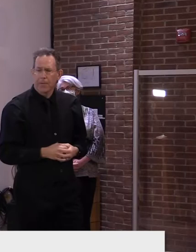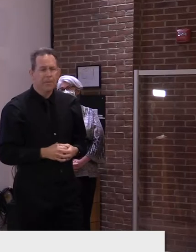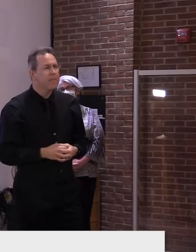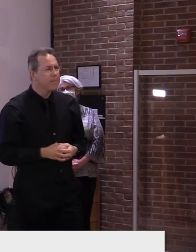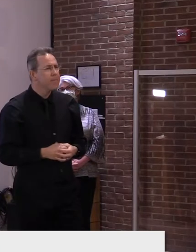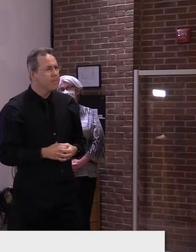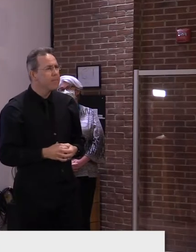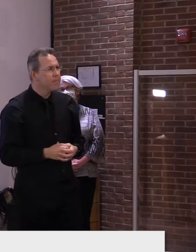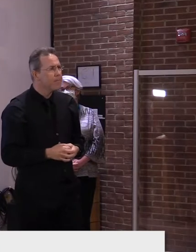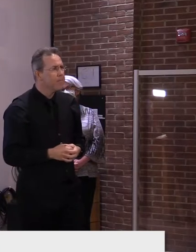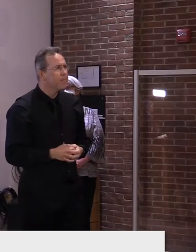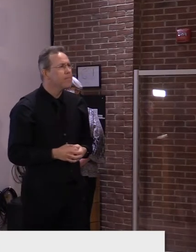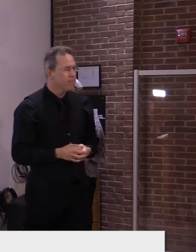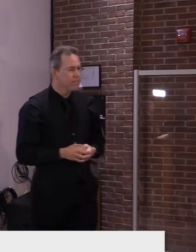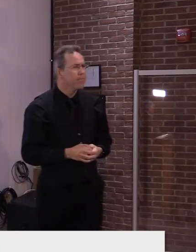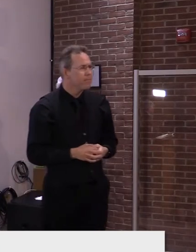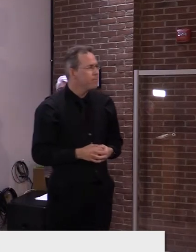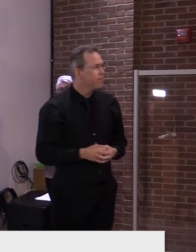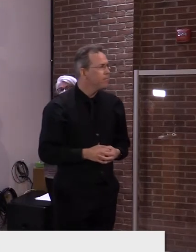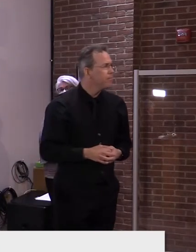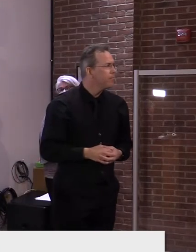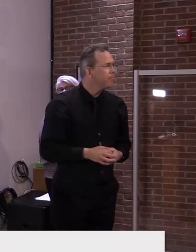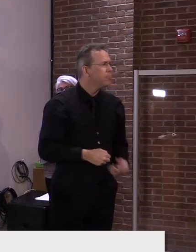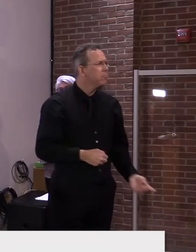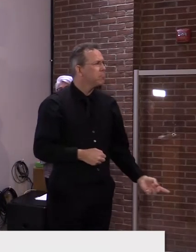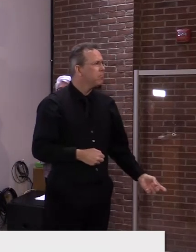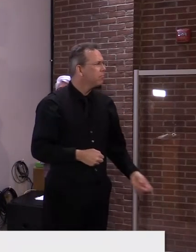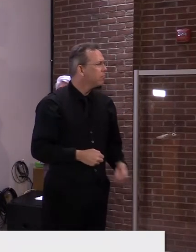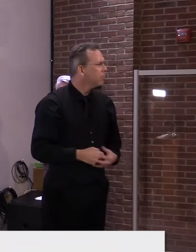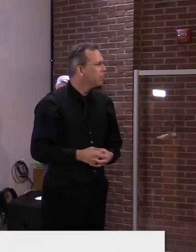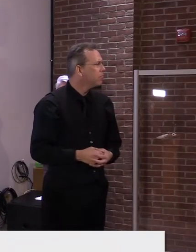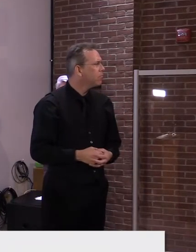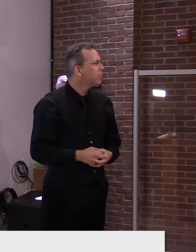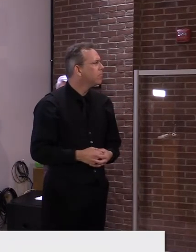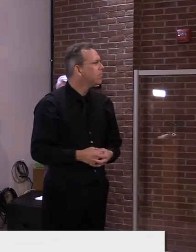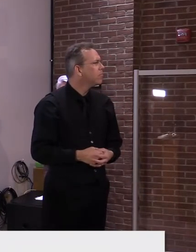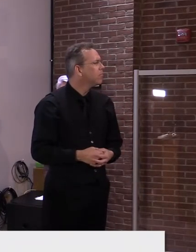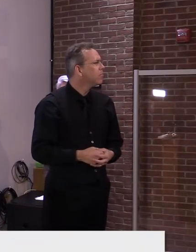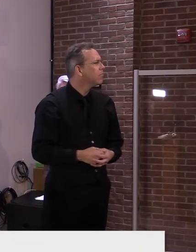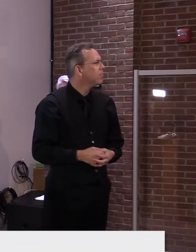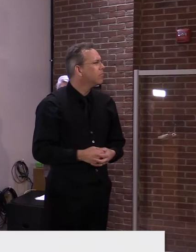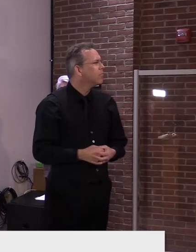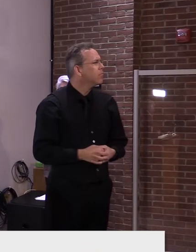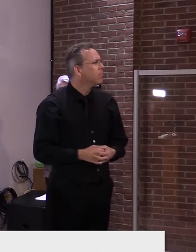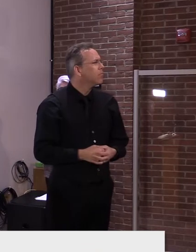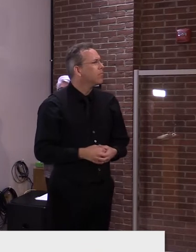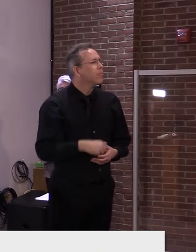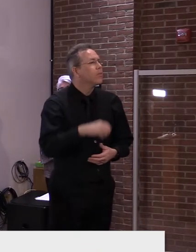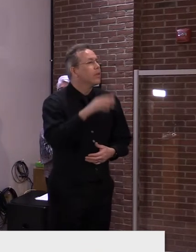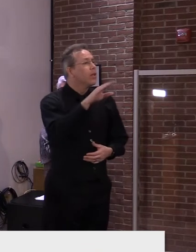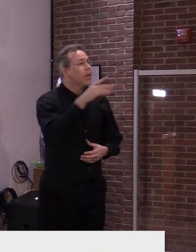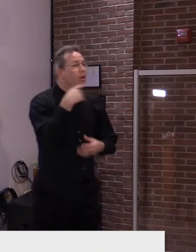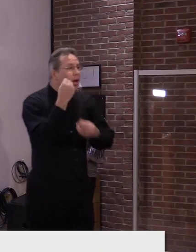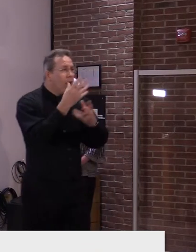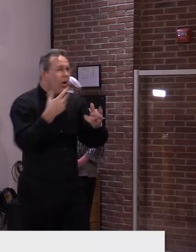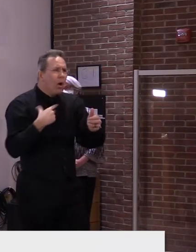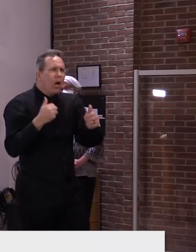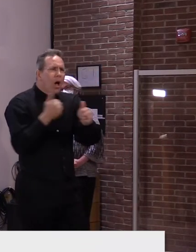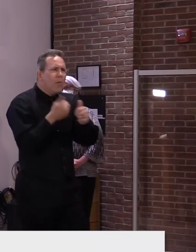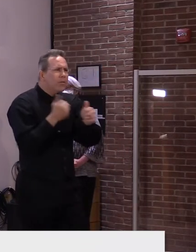Thanks, Liam, for the question. As you pointed out, we are updating our guidelines based upon CMS guidelines. As you know,